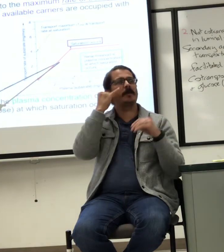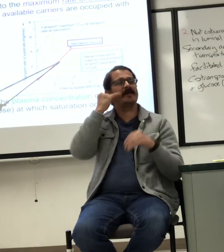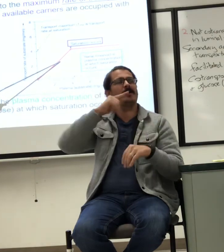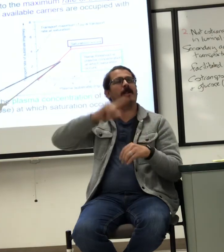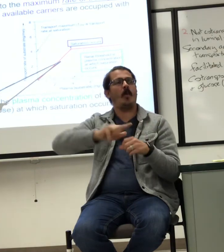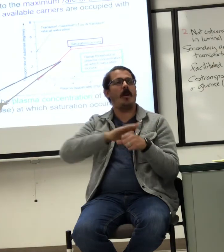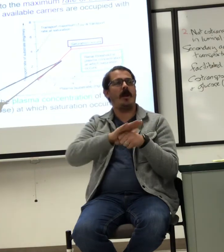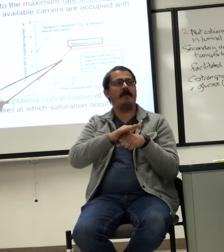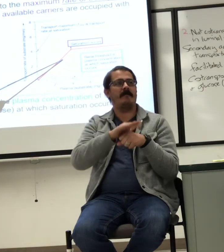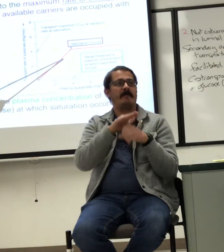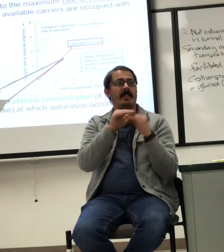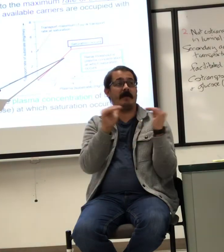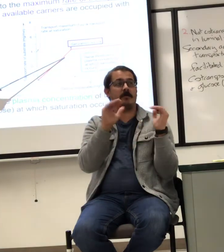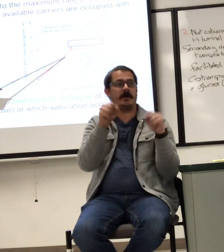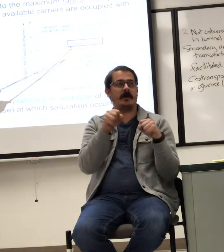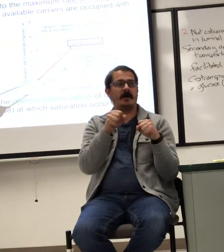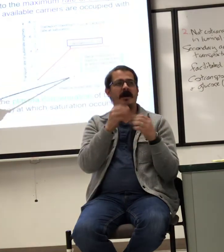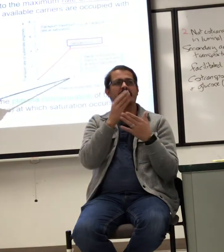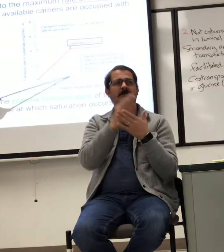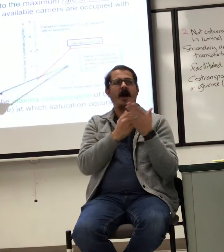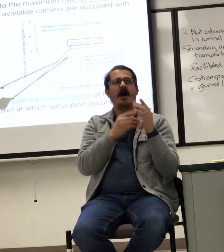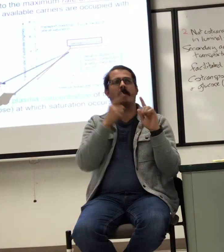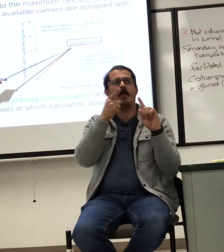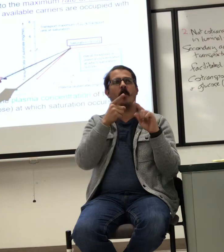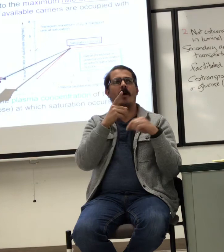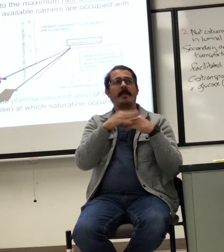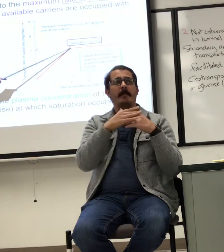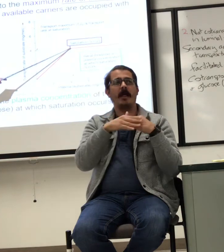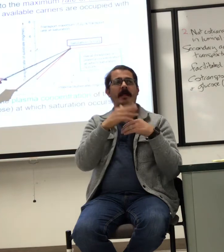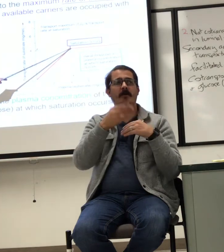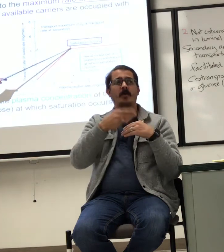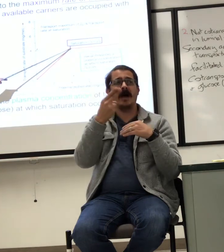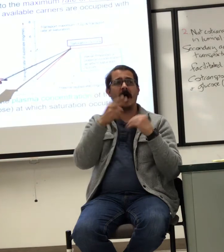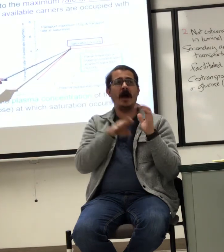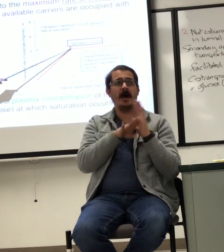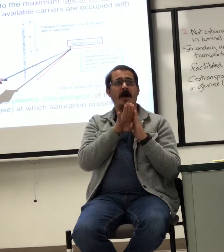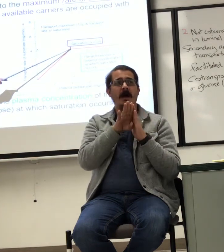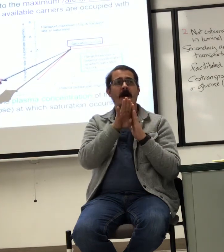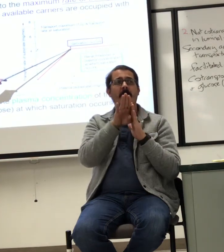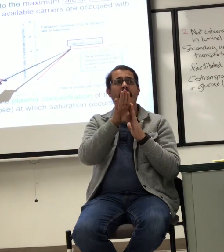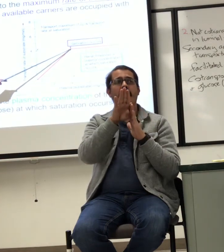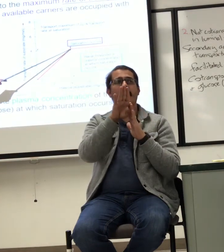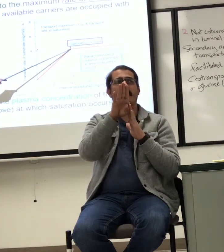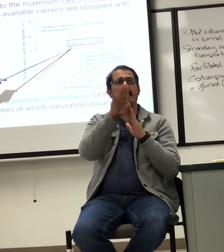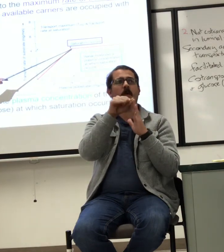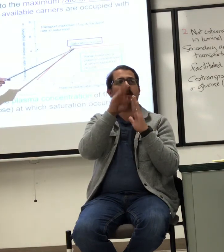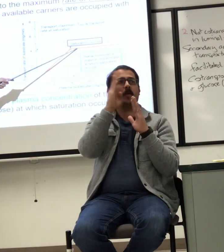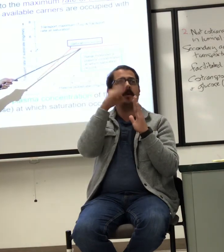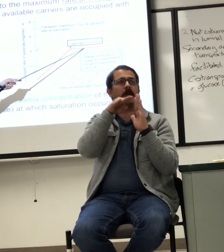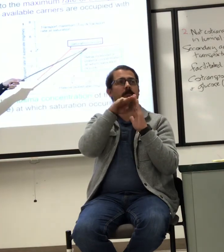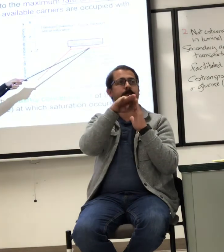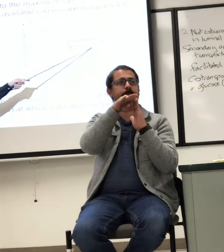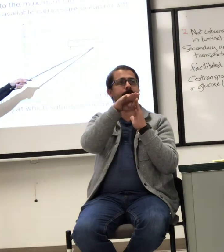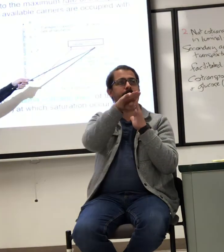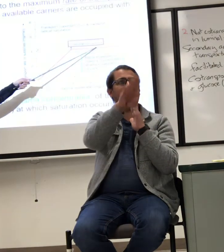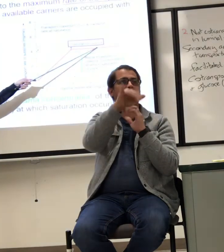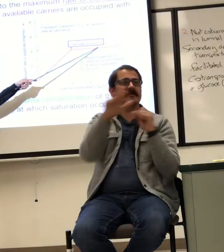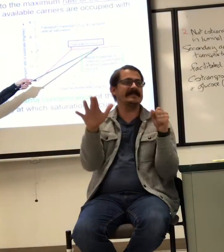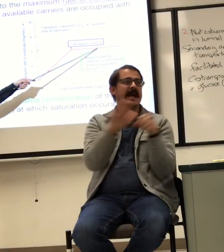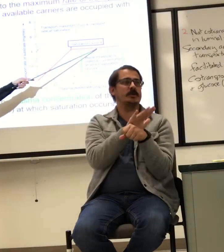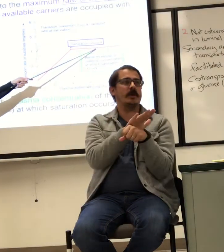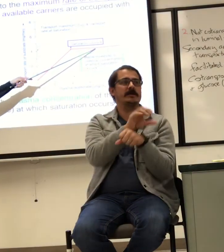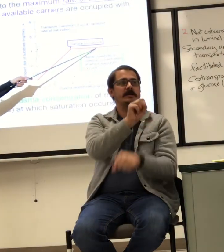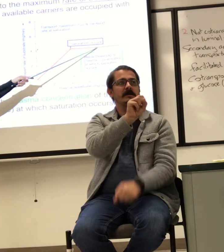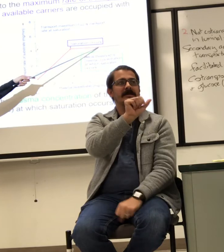enough level. But at some point, when the blood level gets too high, you're going to flatline. That's when saturation occurs.